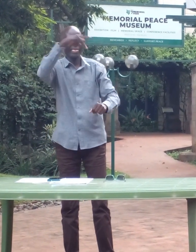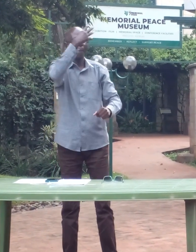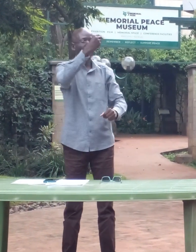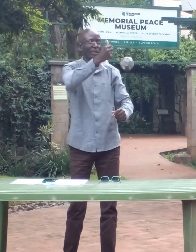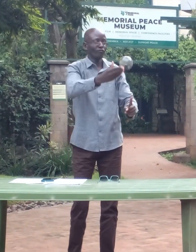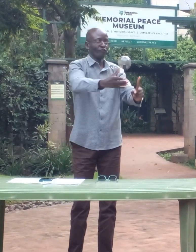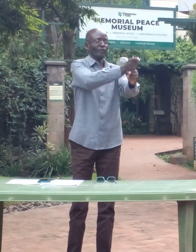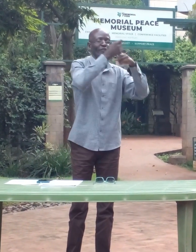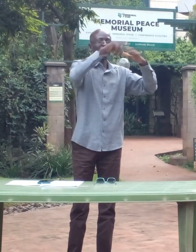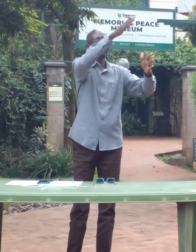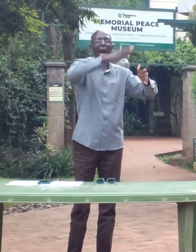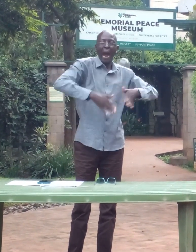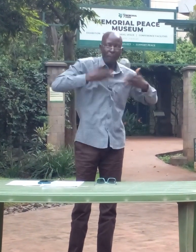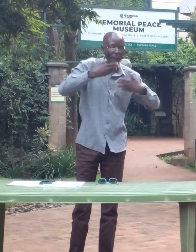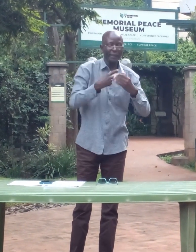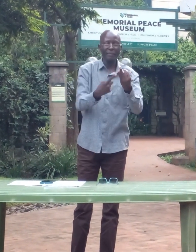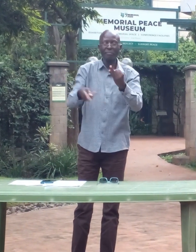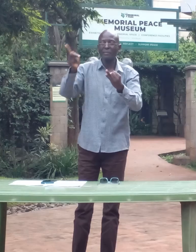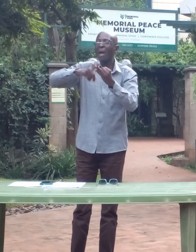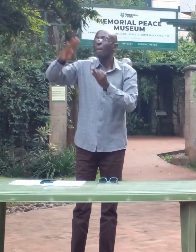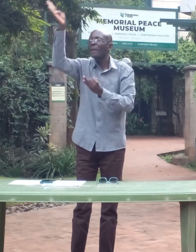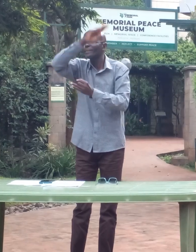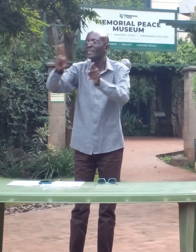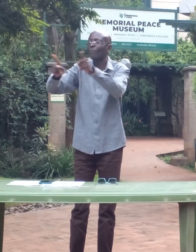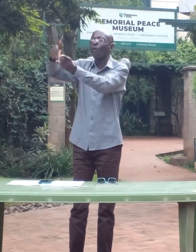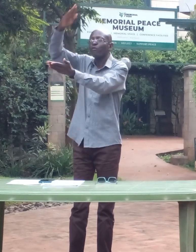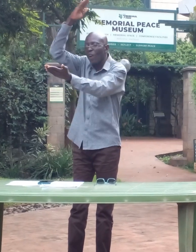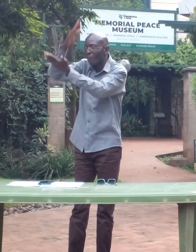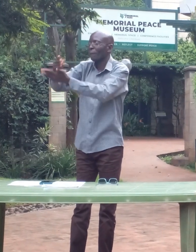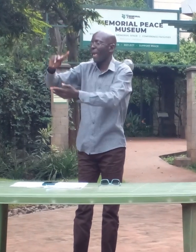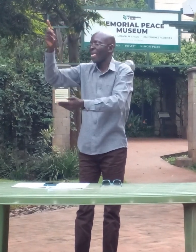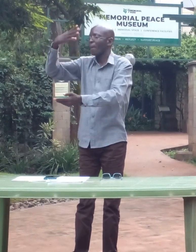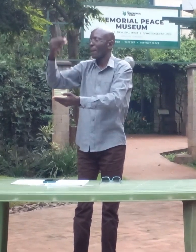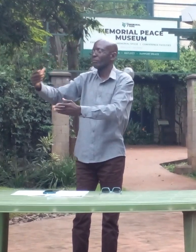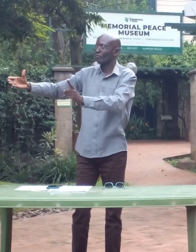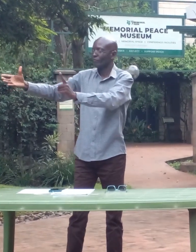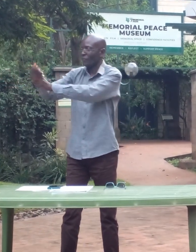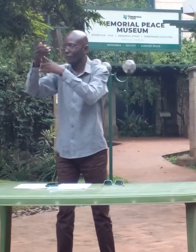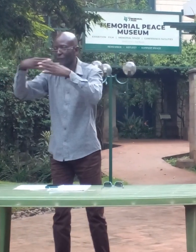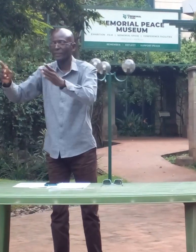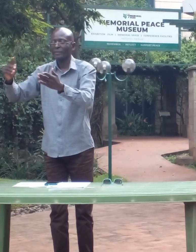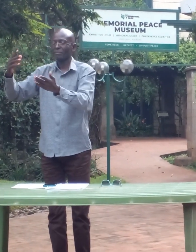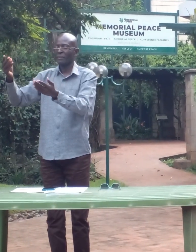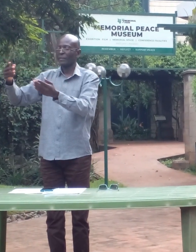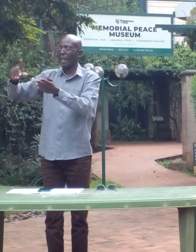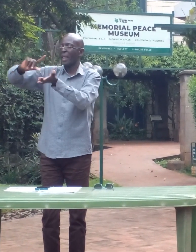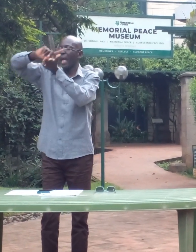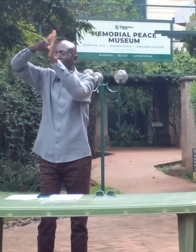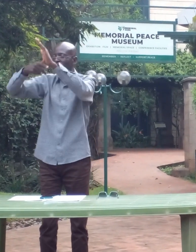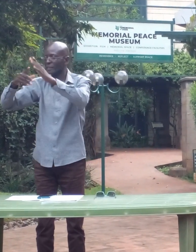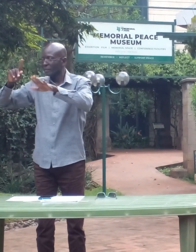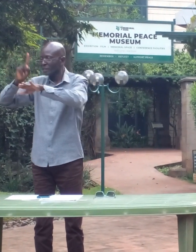about the Denmark, they were questioning us about the Denmark and the other things that we